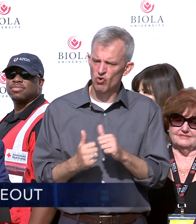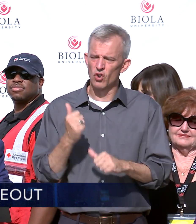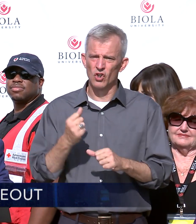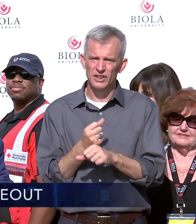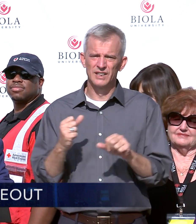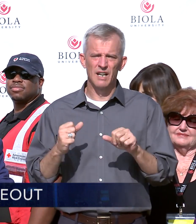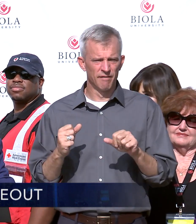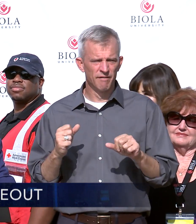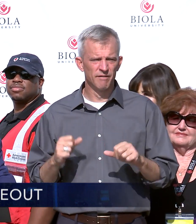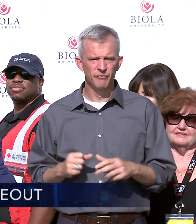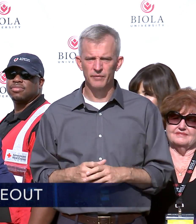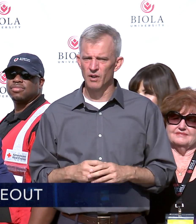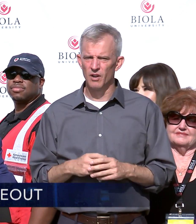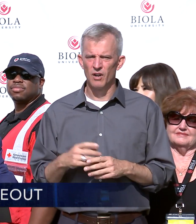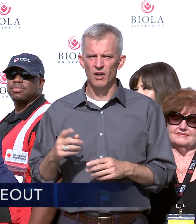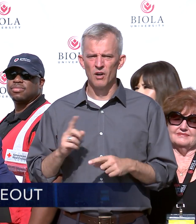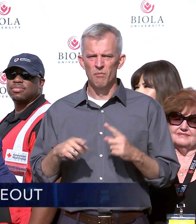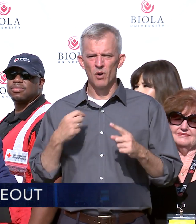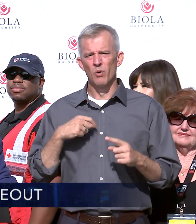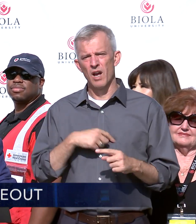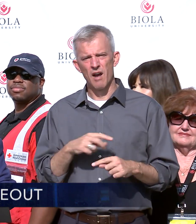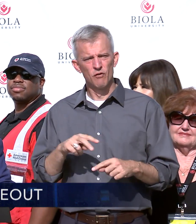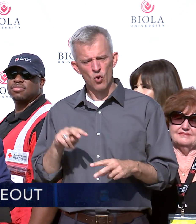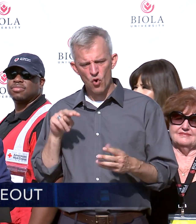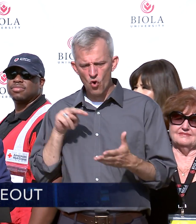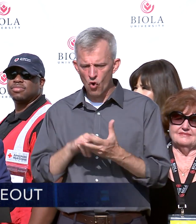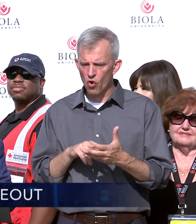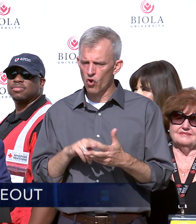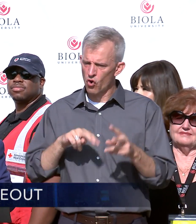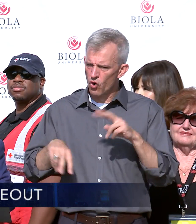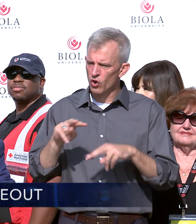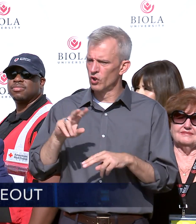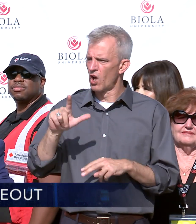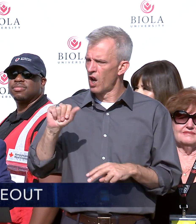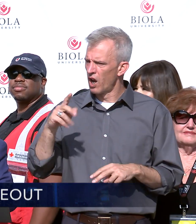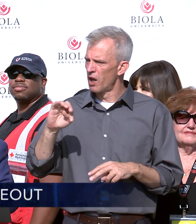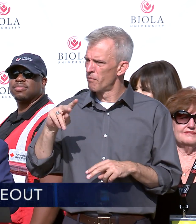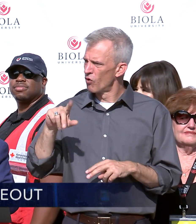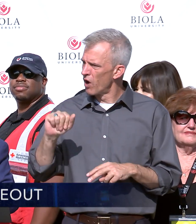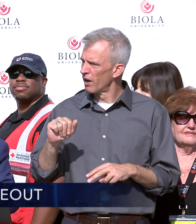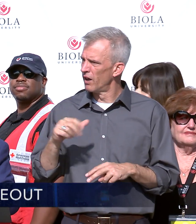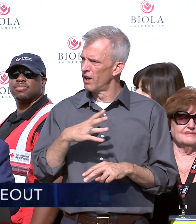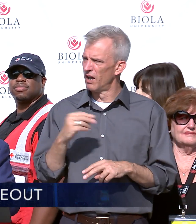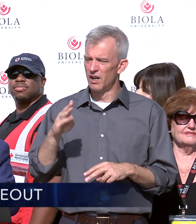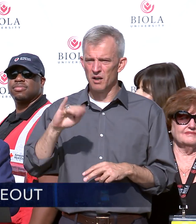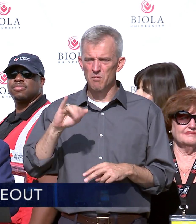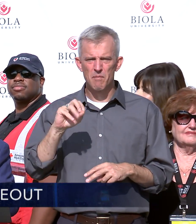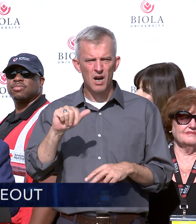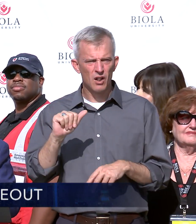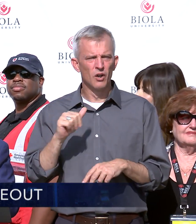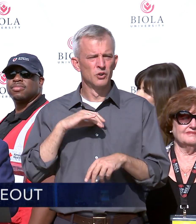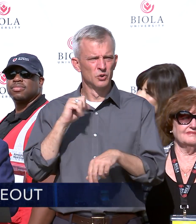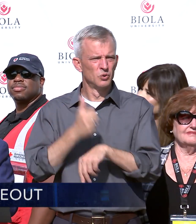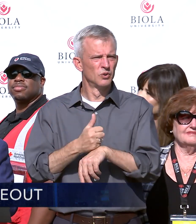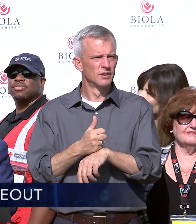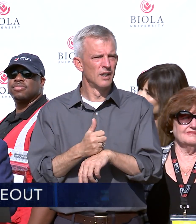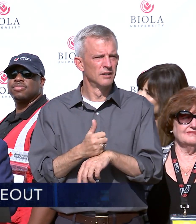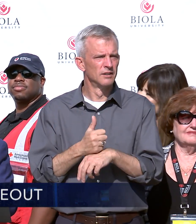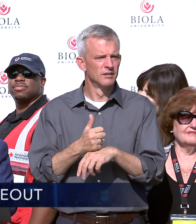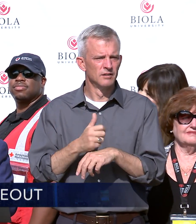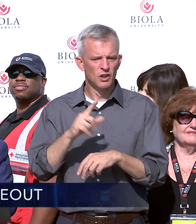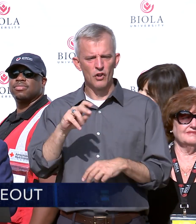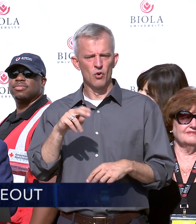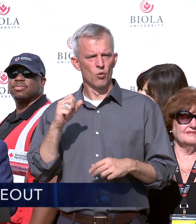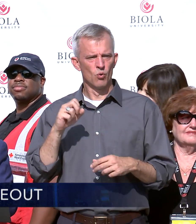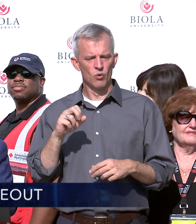have to look to La Mirada. We have to look to Biola to set the tone, because this is where we're getting the knowledge and